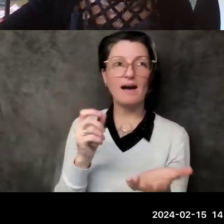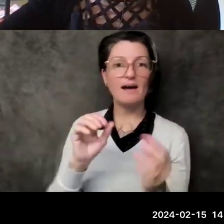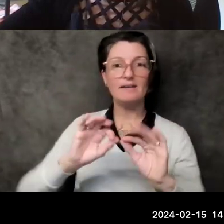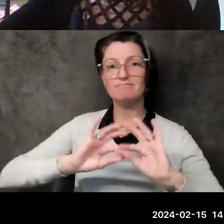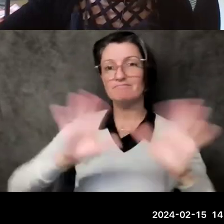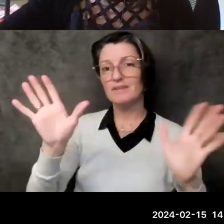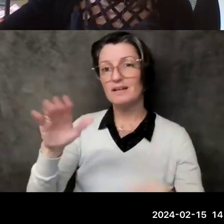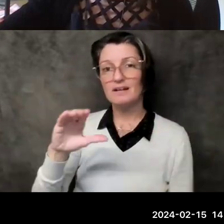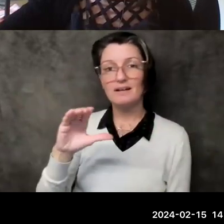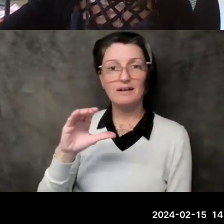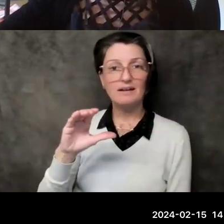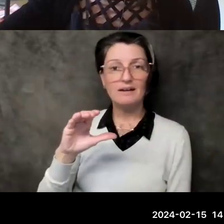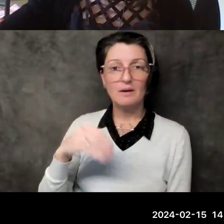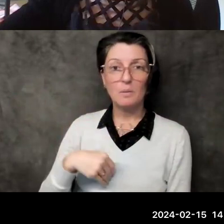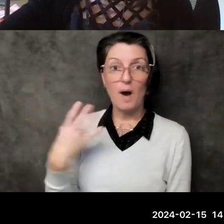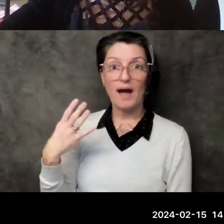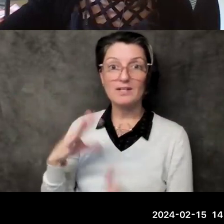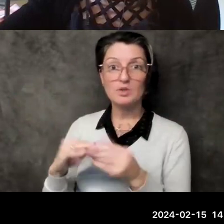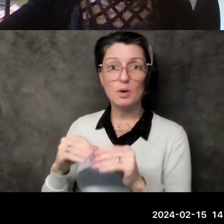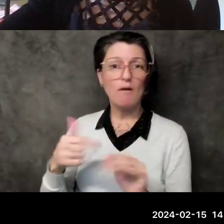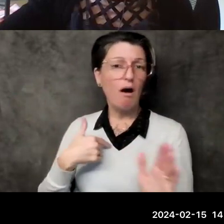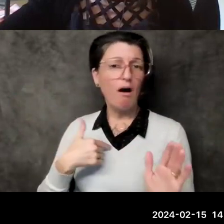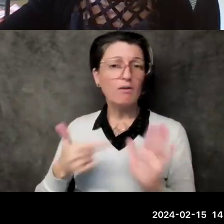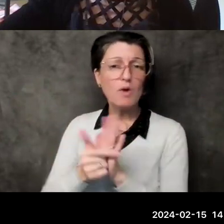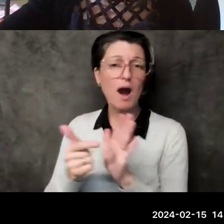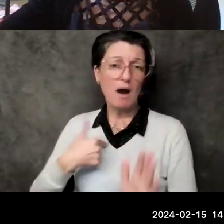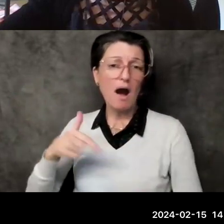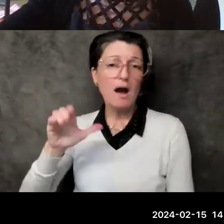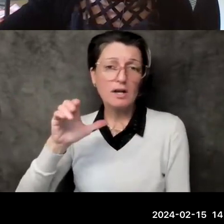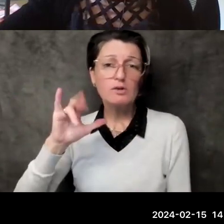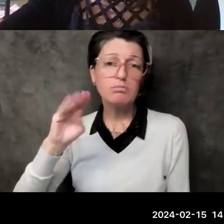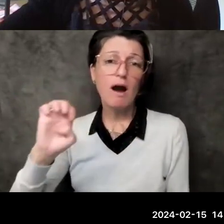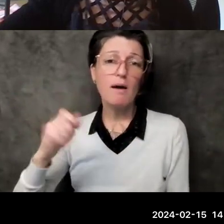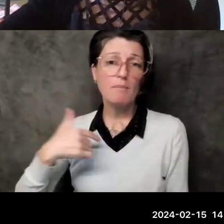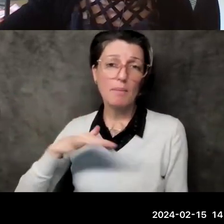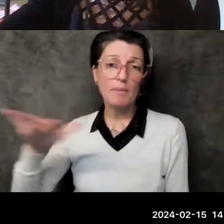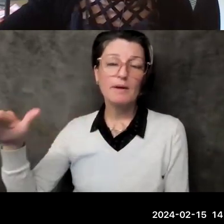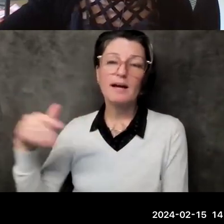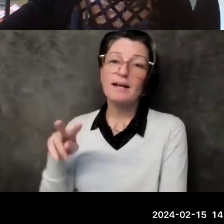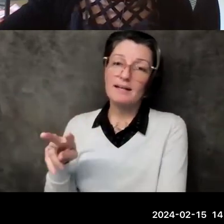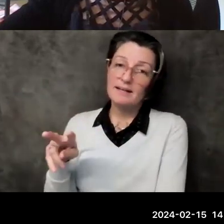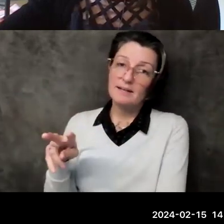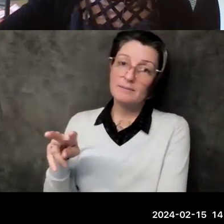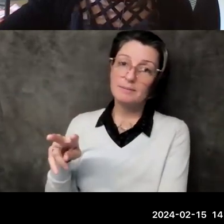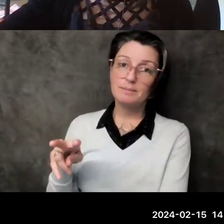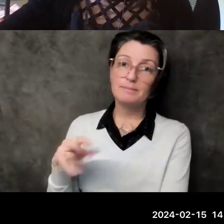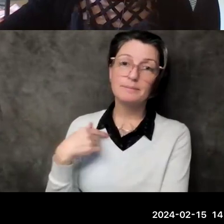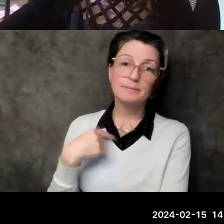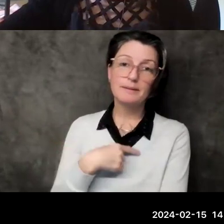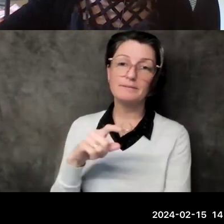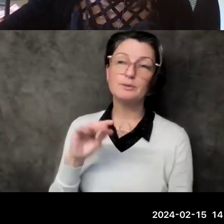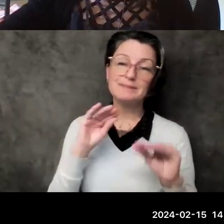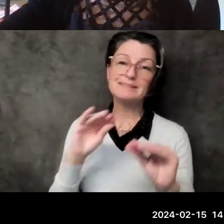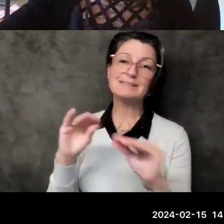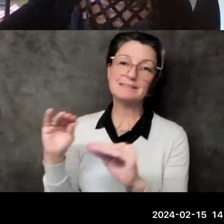white stories. And it's like, okay, we get it, you know, we get it. And so clearly the learning that has to happen